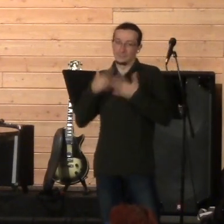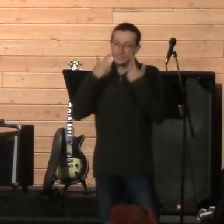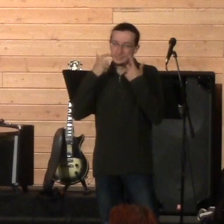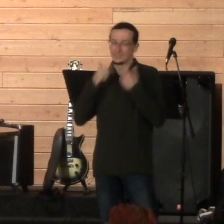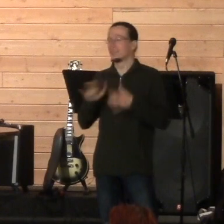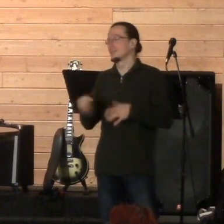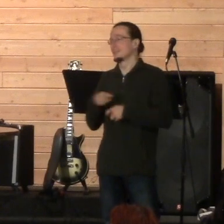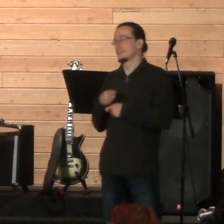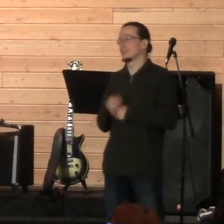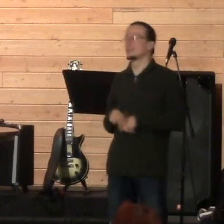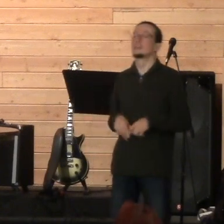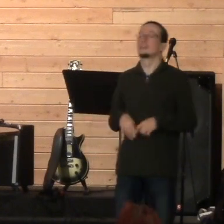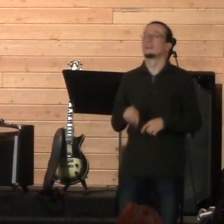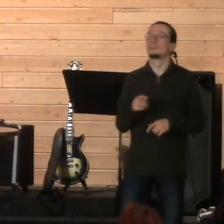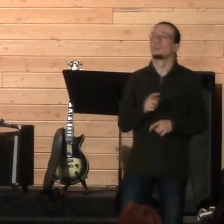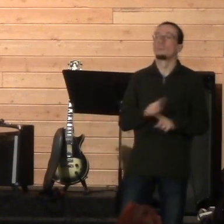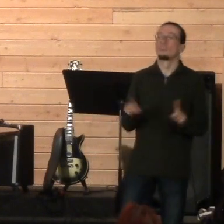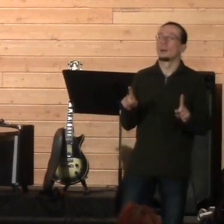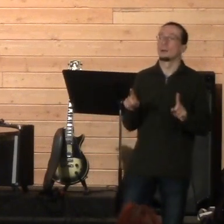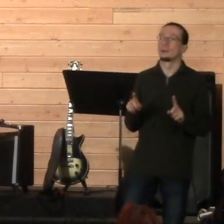I'm just kidding.